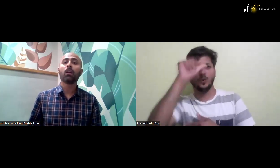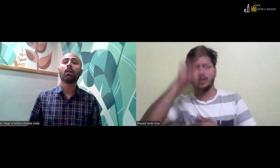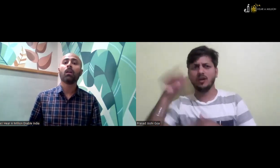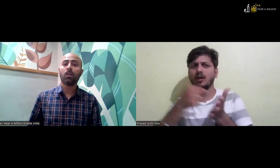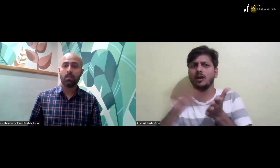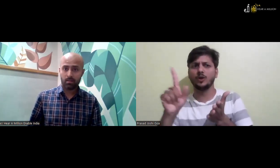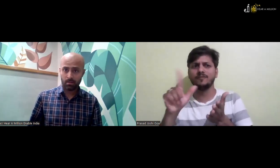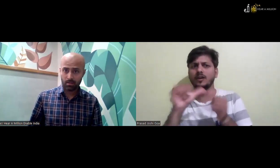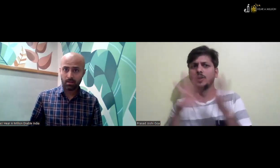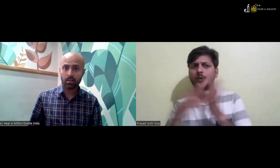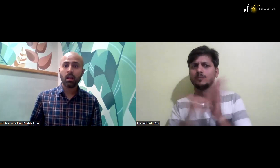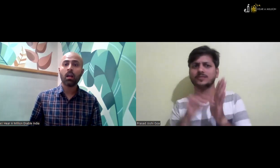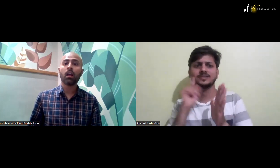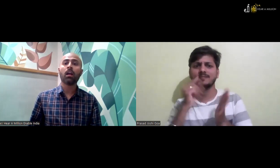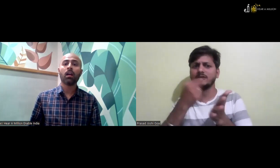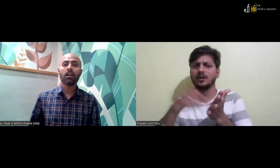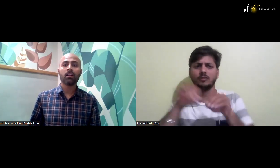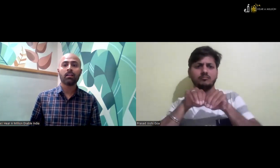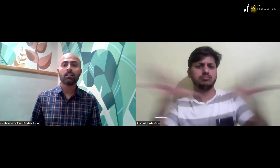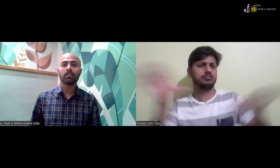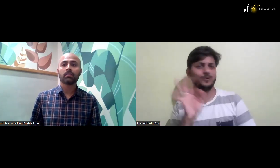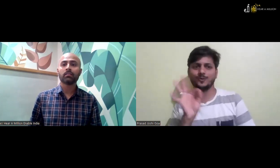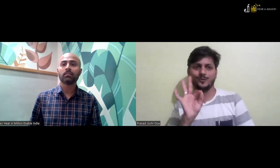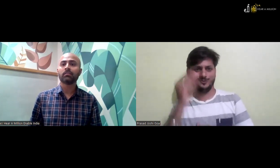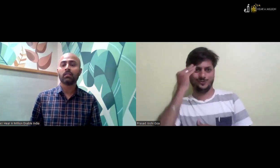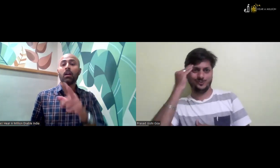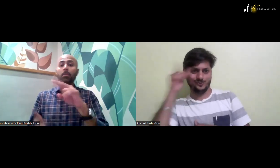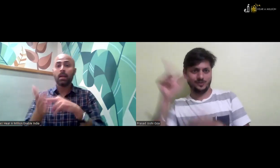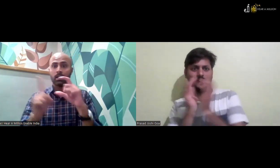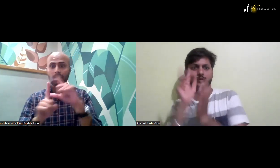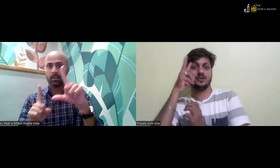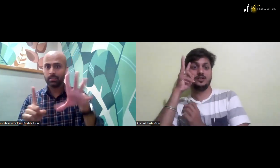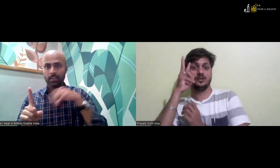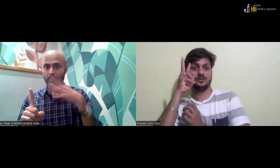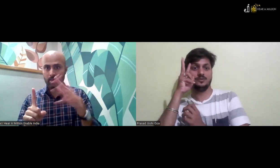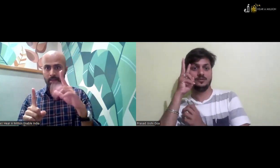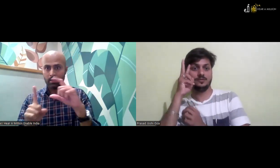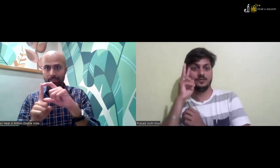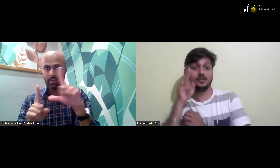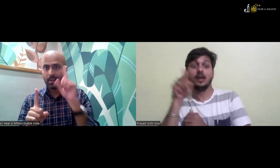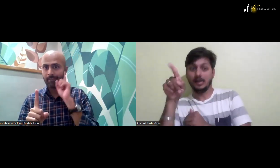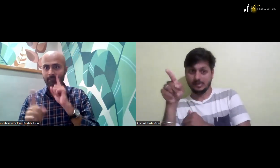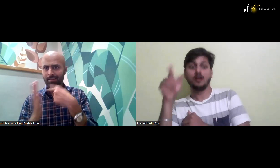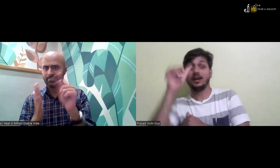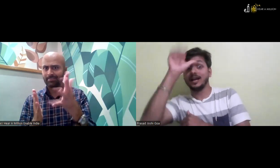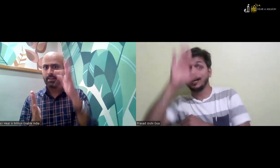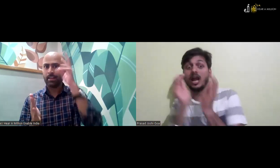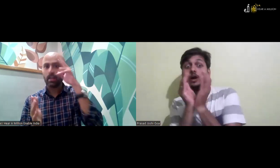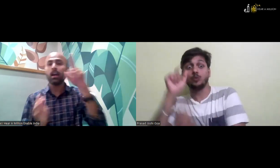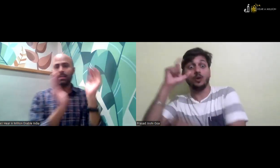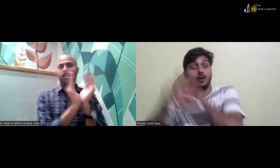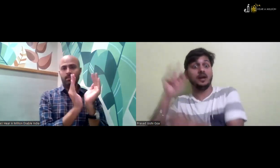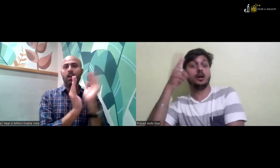they were doubting, like the deaf people, they are not allowed to get the license. So you were saying